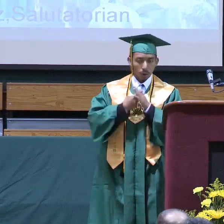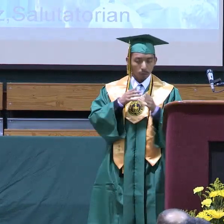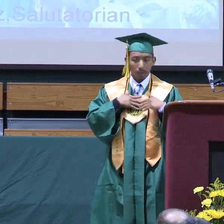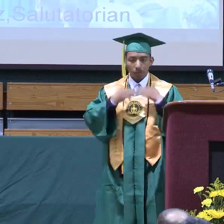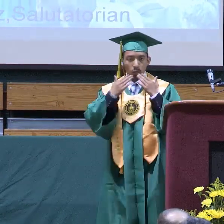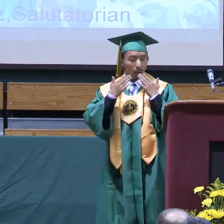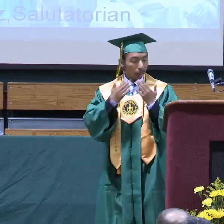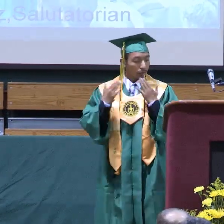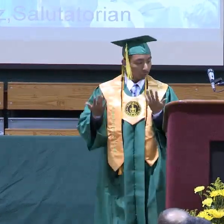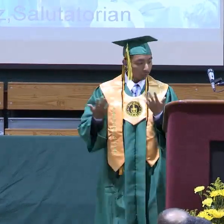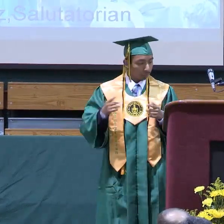I'd like to start out